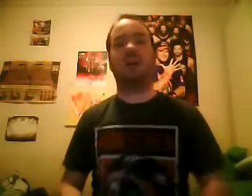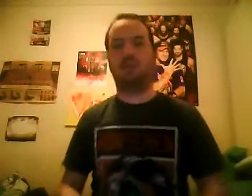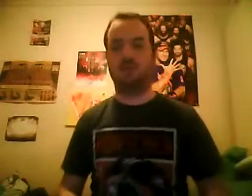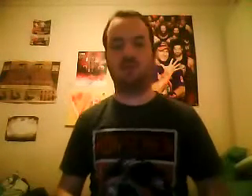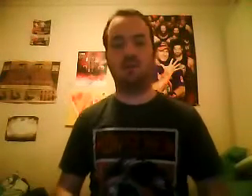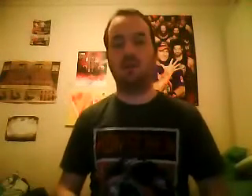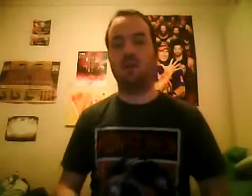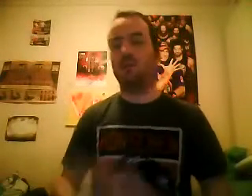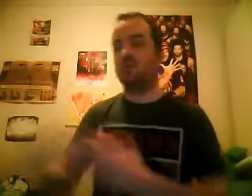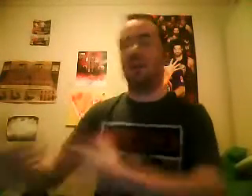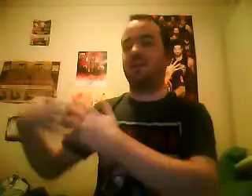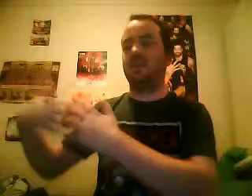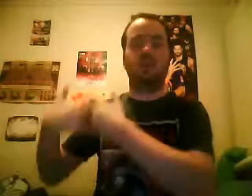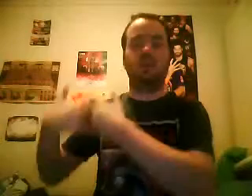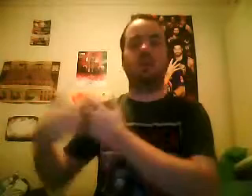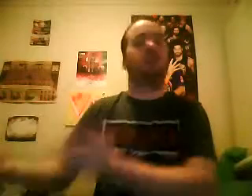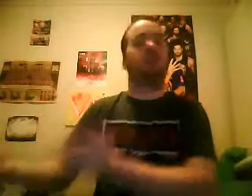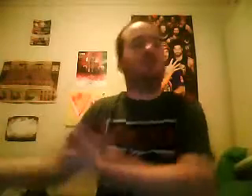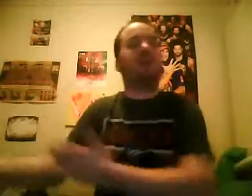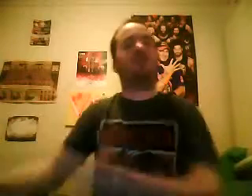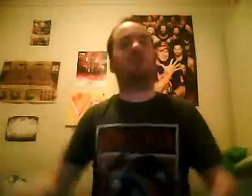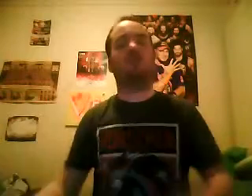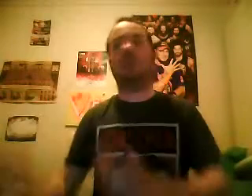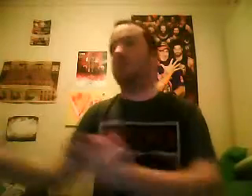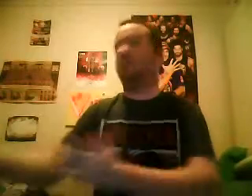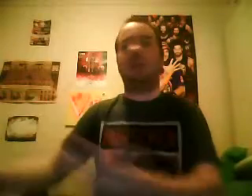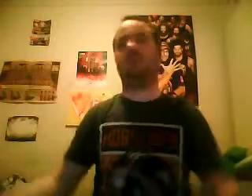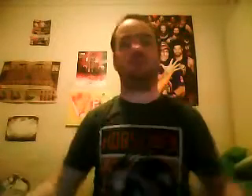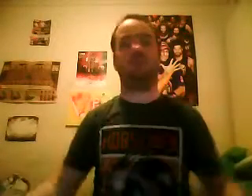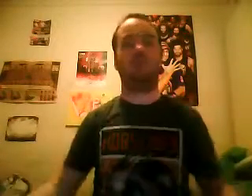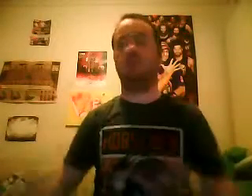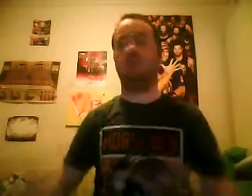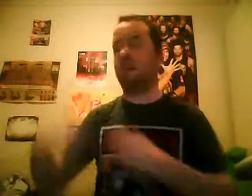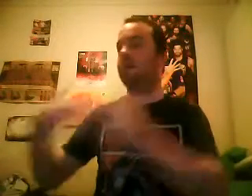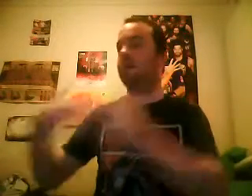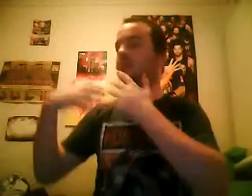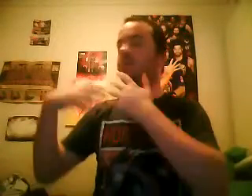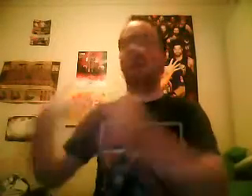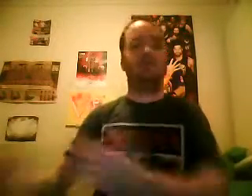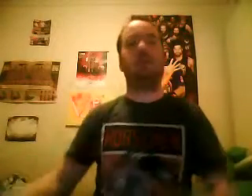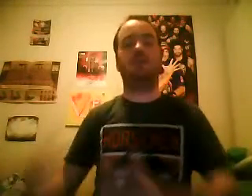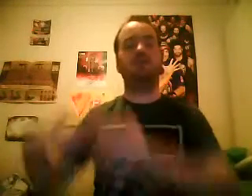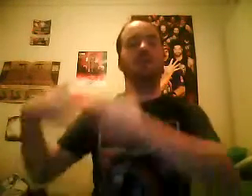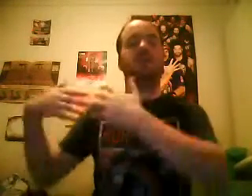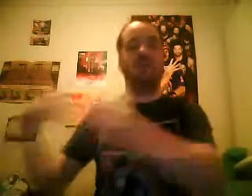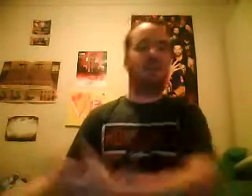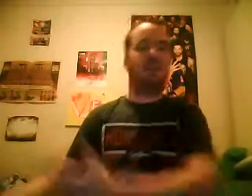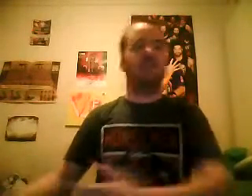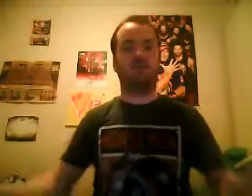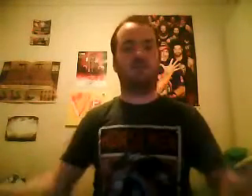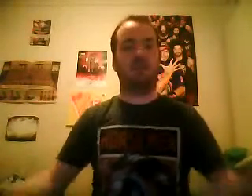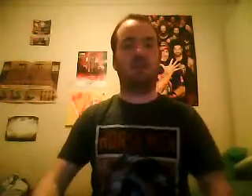Grounds. You got two matches already prepared for you for Stomping Ground. Now, all you got to do is get ready for it,